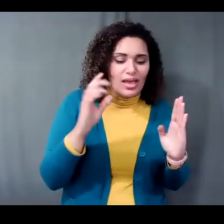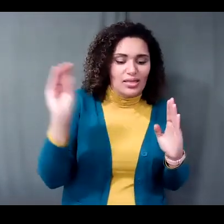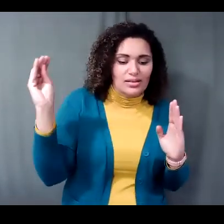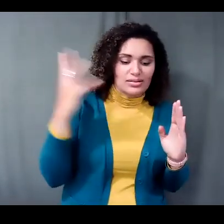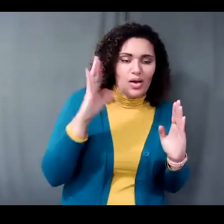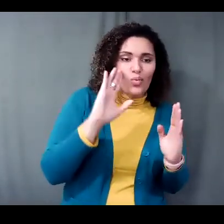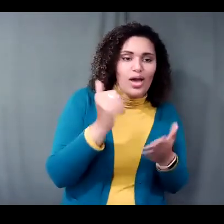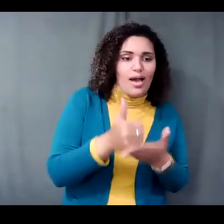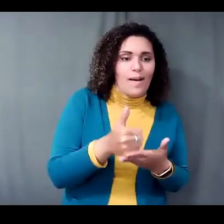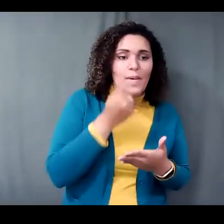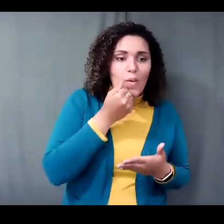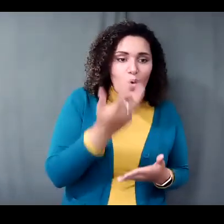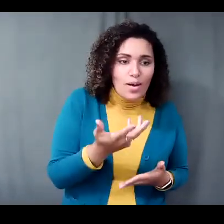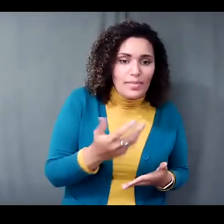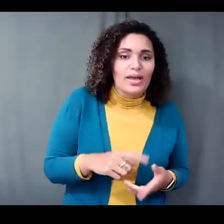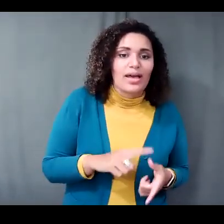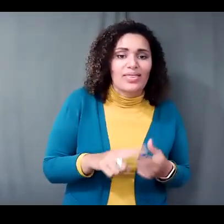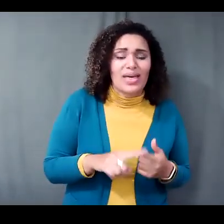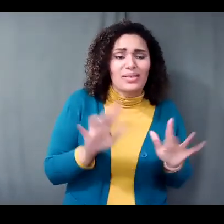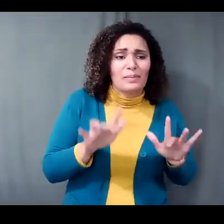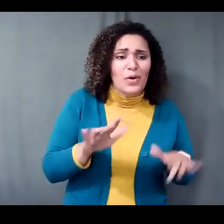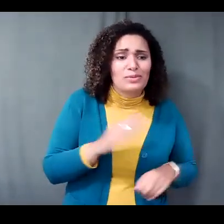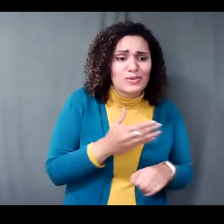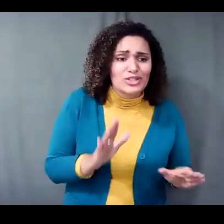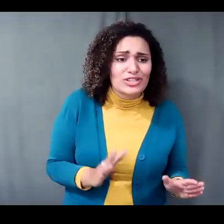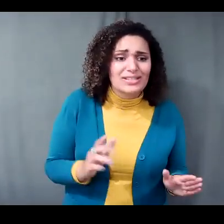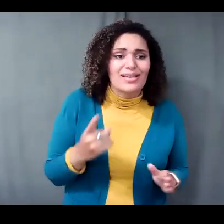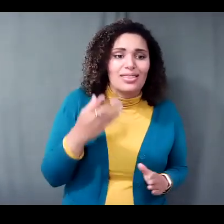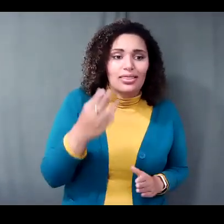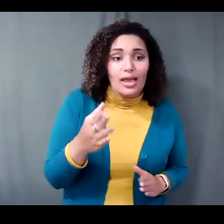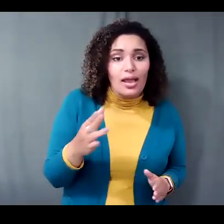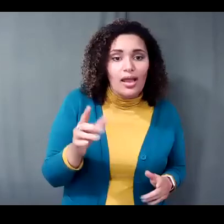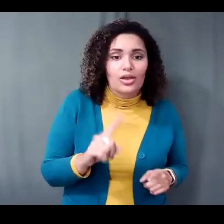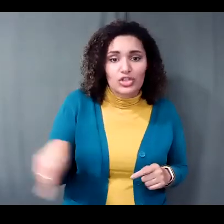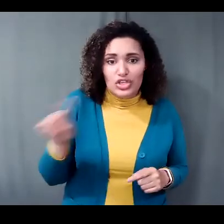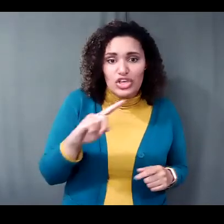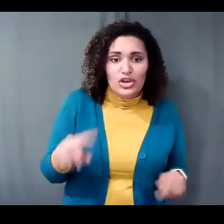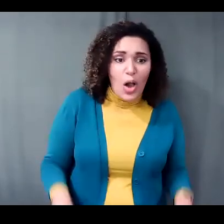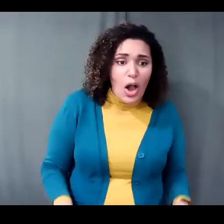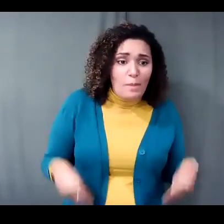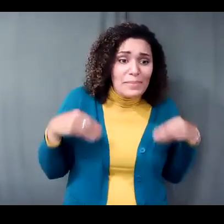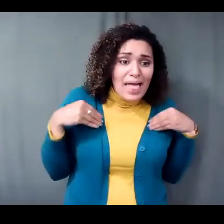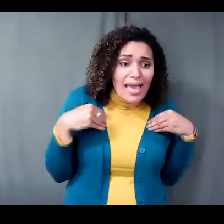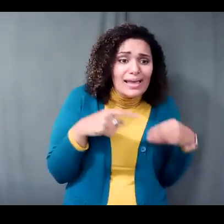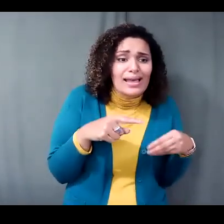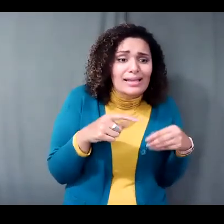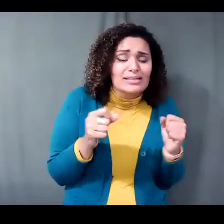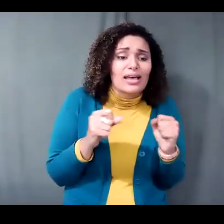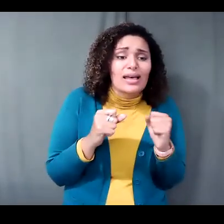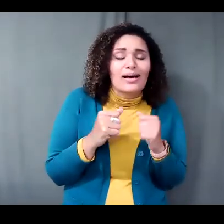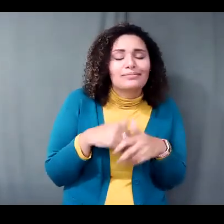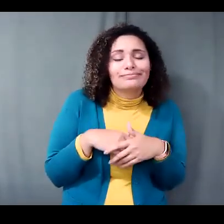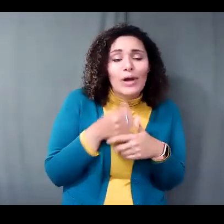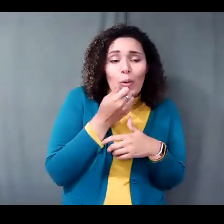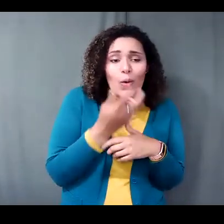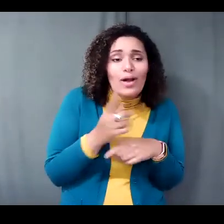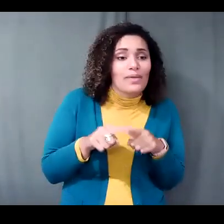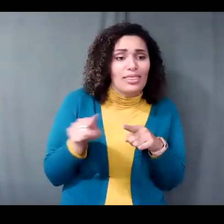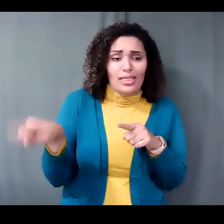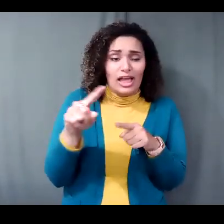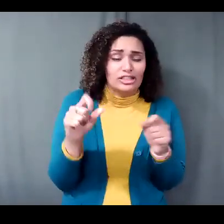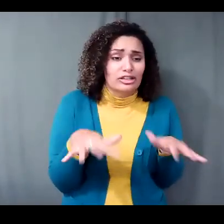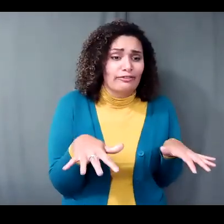yeah, it wouldn't be informed opinion, but it would be an opinion. Yeah. So I don't know that. Yeah, that's I interesting. don't know about that. I being the geek